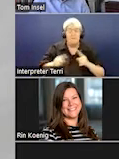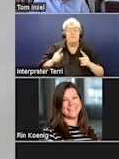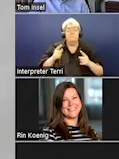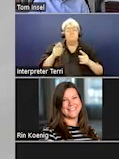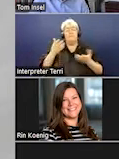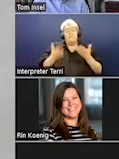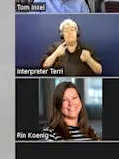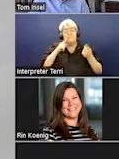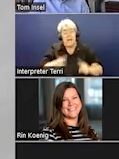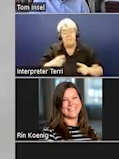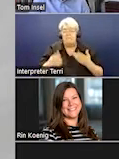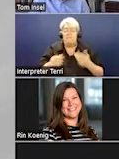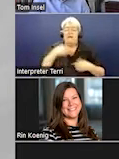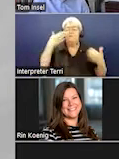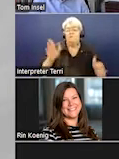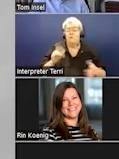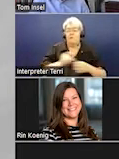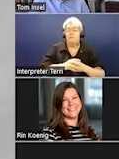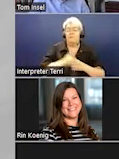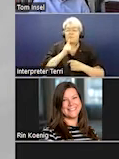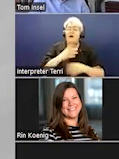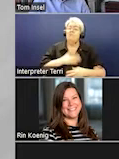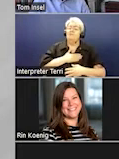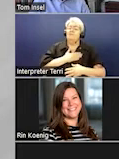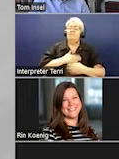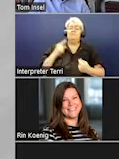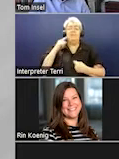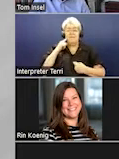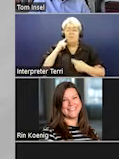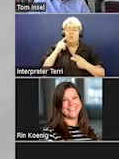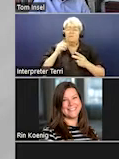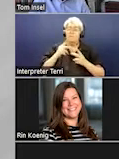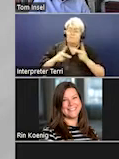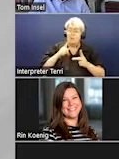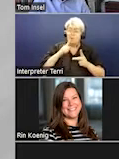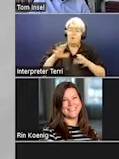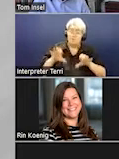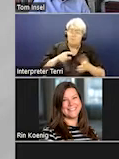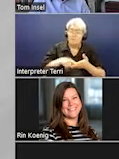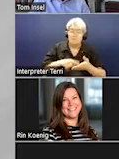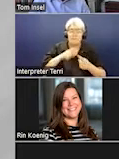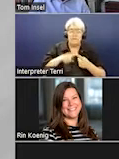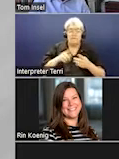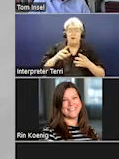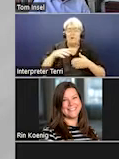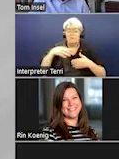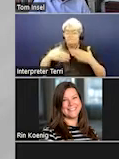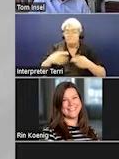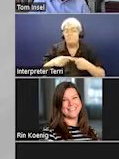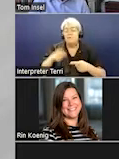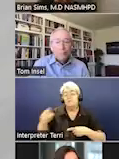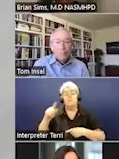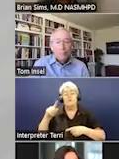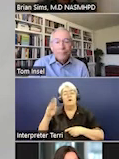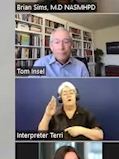I just don't know about it. So I'd love to hear from people who have been doing this and who are in the trenches with some great ideas. Well, considering the